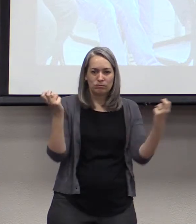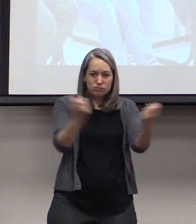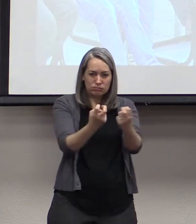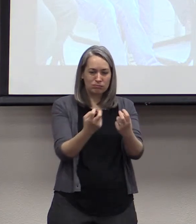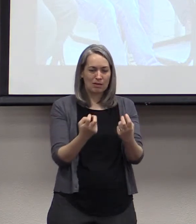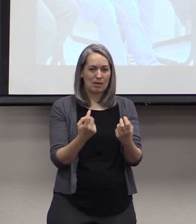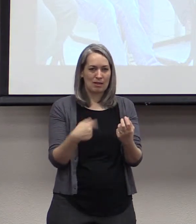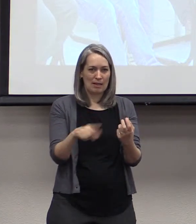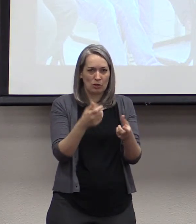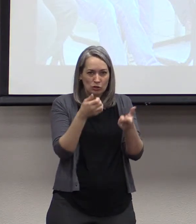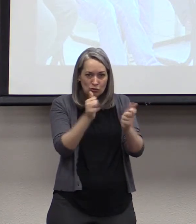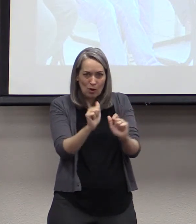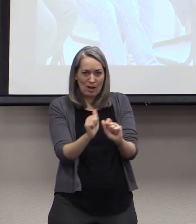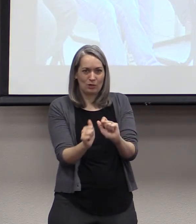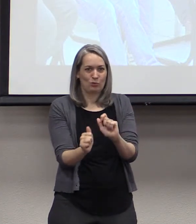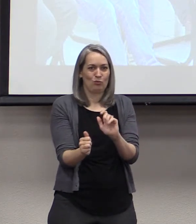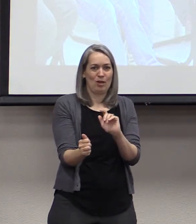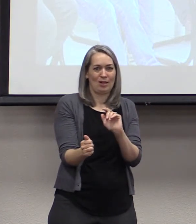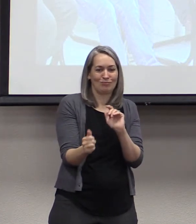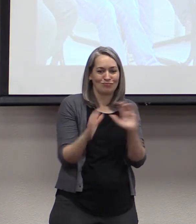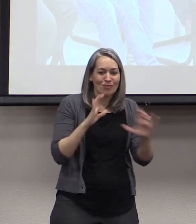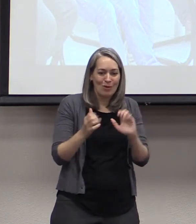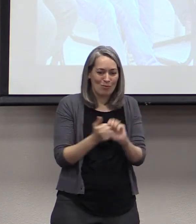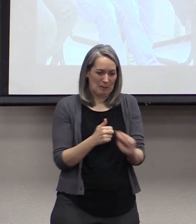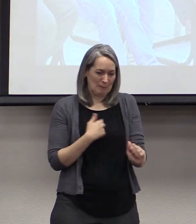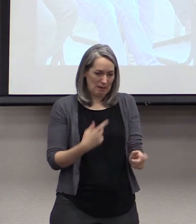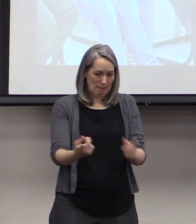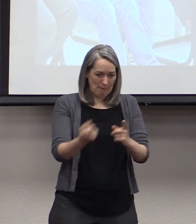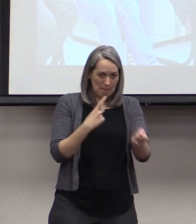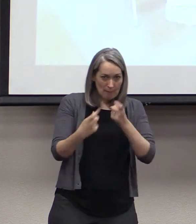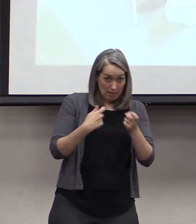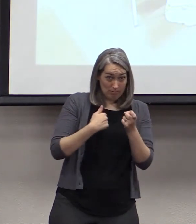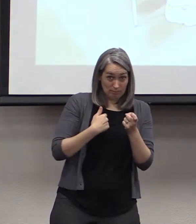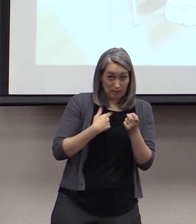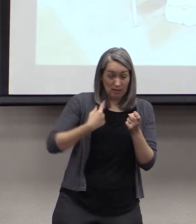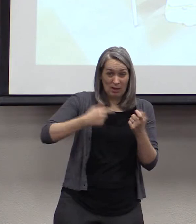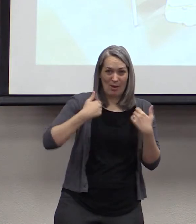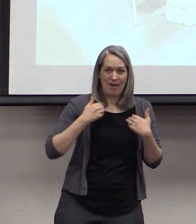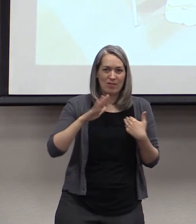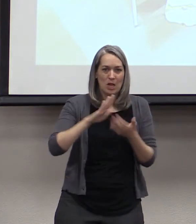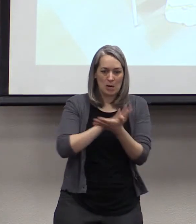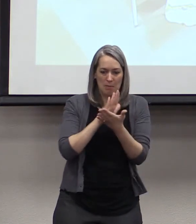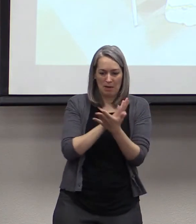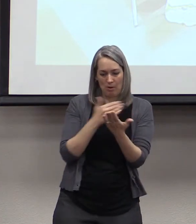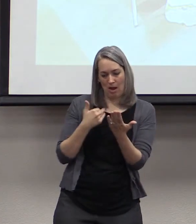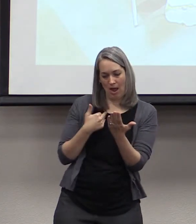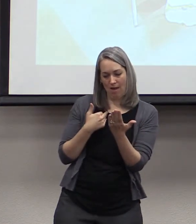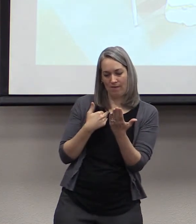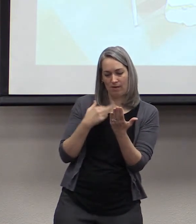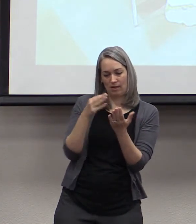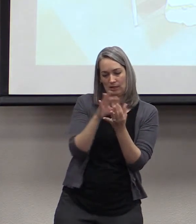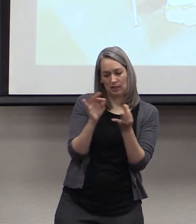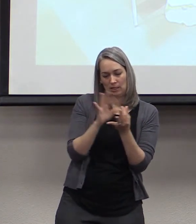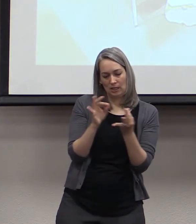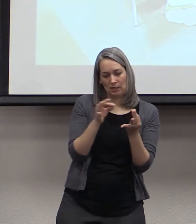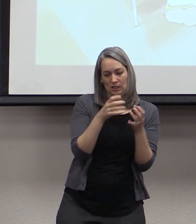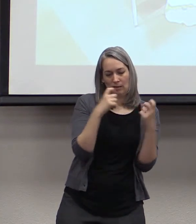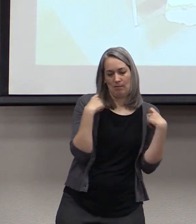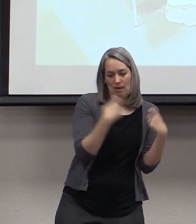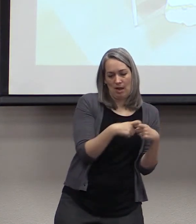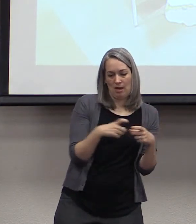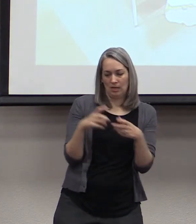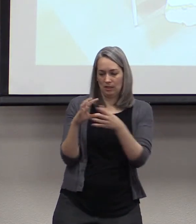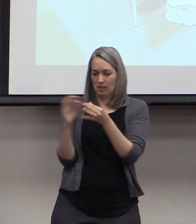be the ones like trying to reach out to me. They'd be the ones asking me questions. They would have their little sheet with Spanish and English and trying to ask me